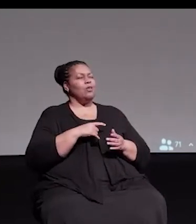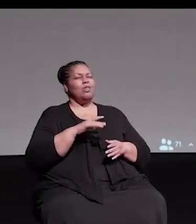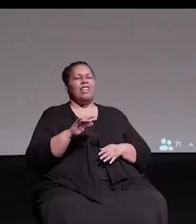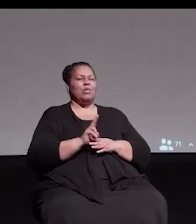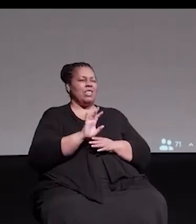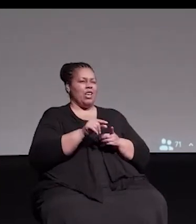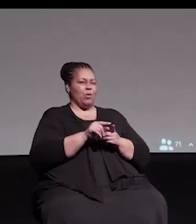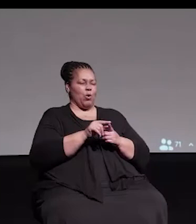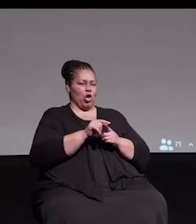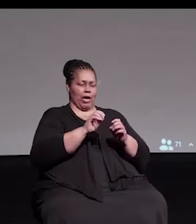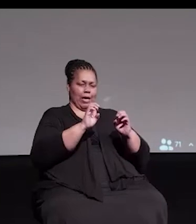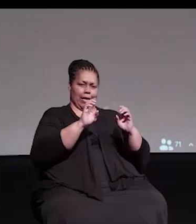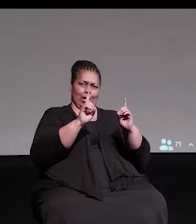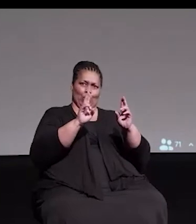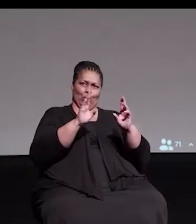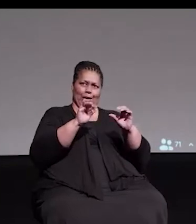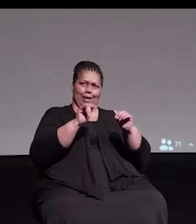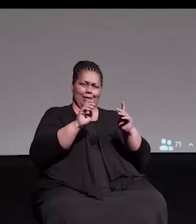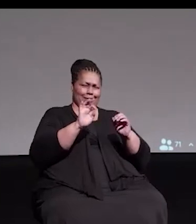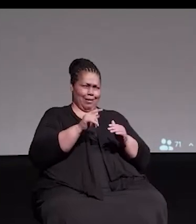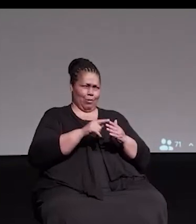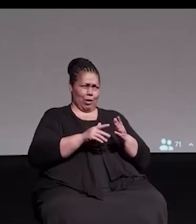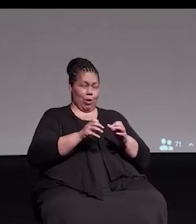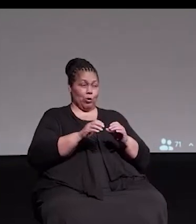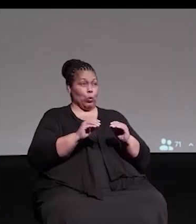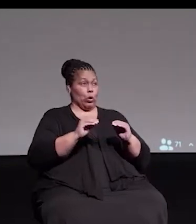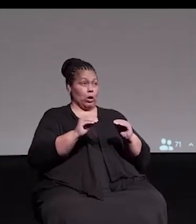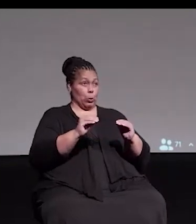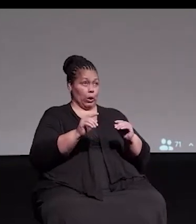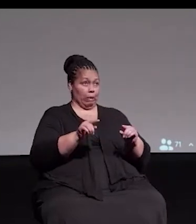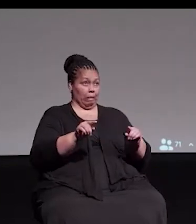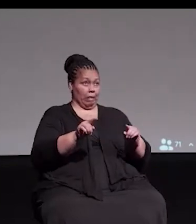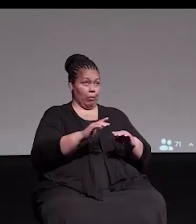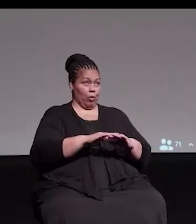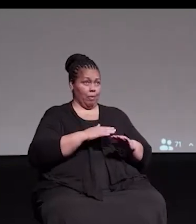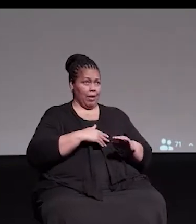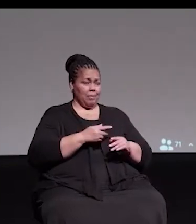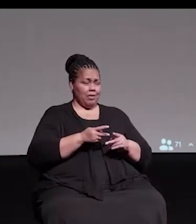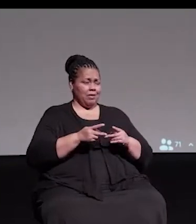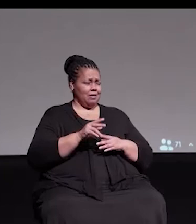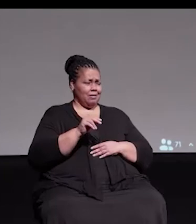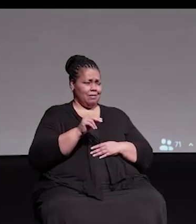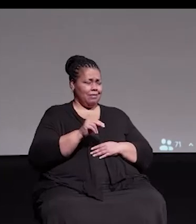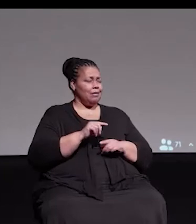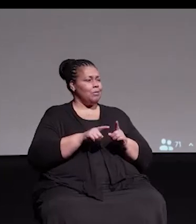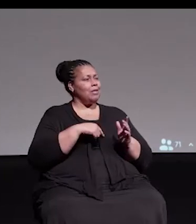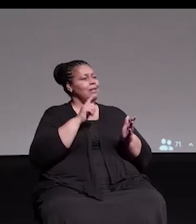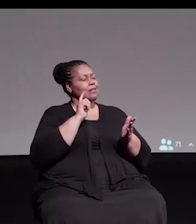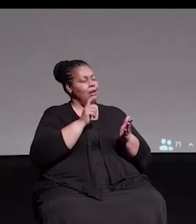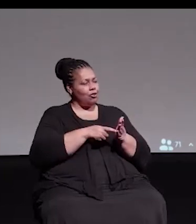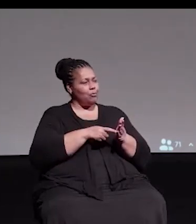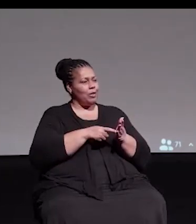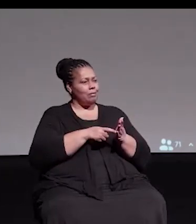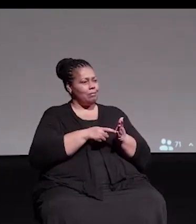word either, not educate. Is that what I want? Because we educated our position, but acknowledgement, I guess.